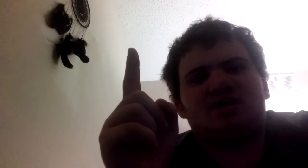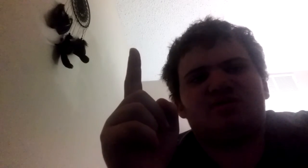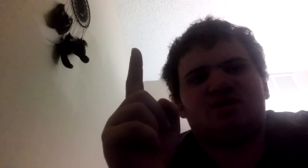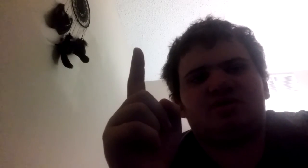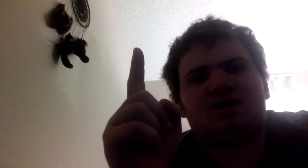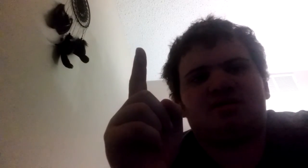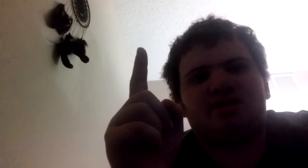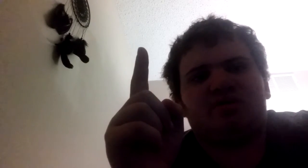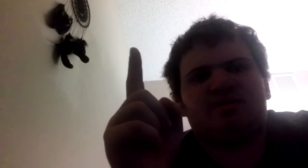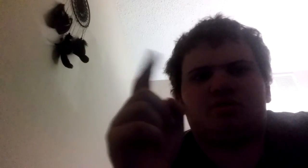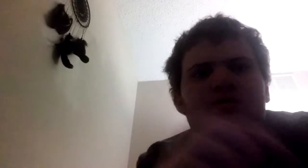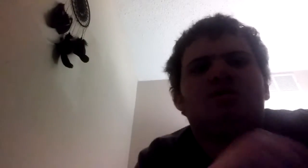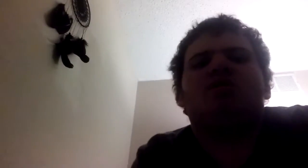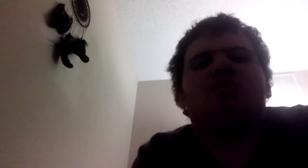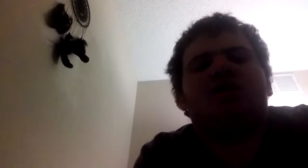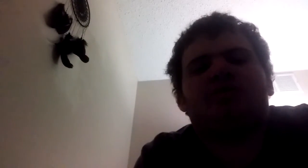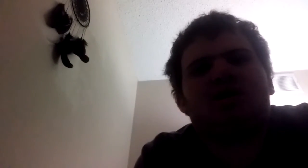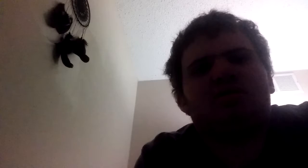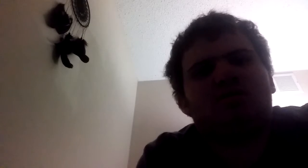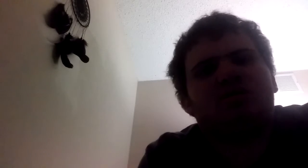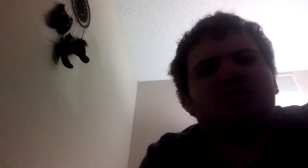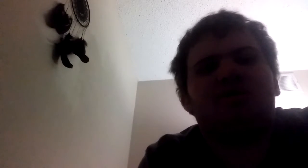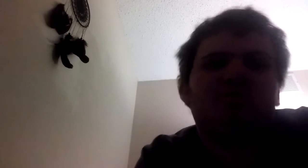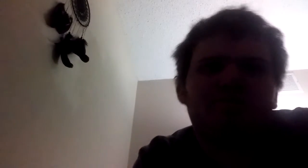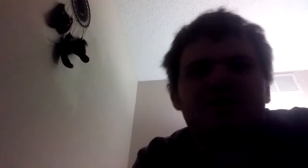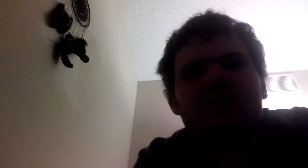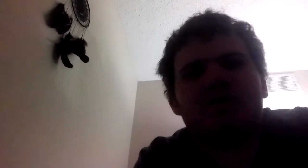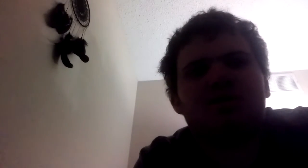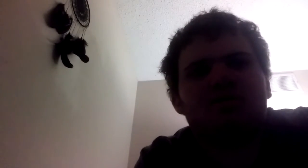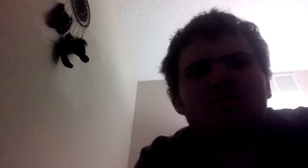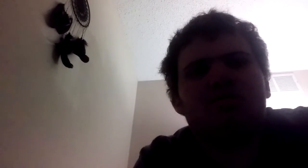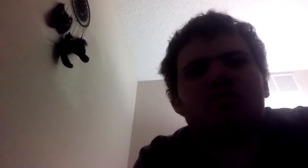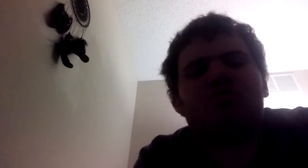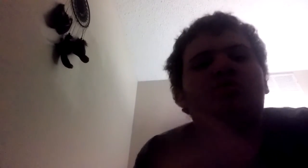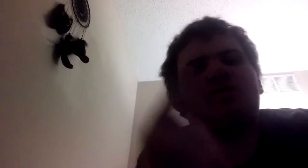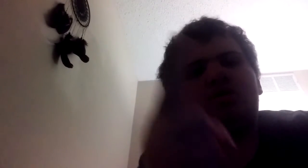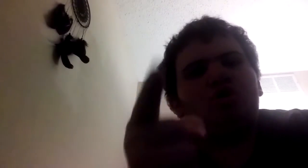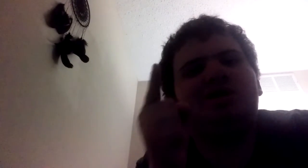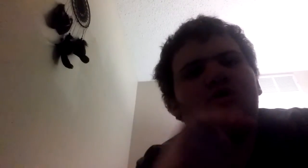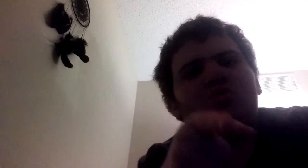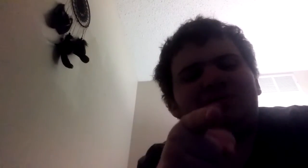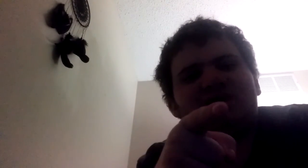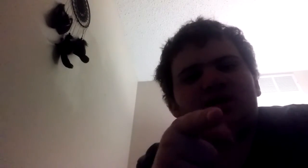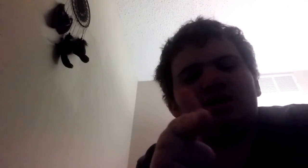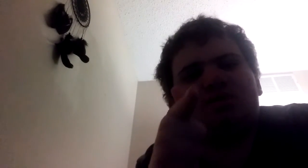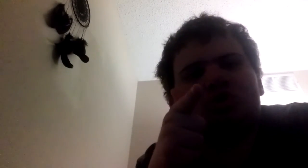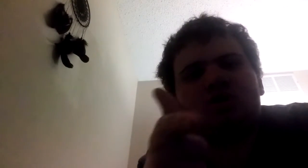but I won't explain that until he has a video of his own. Anyway, do you agree with my top pick? Who do you really think is the